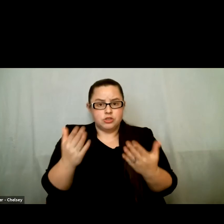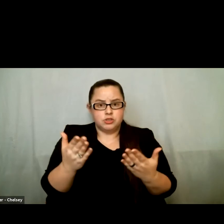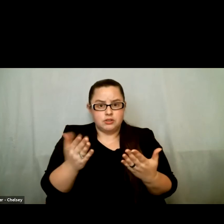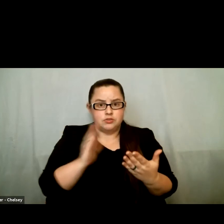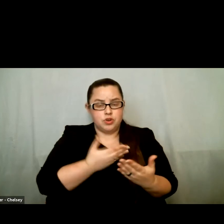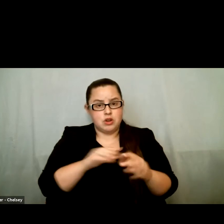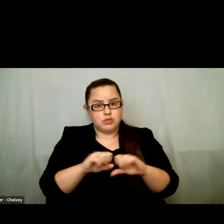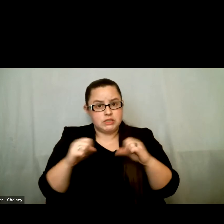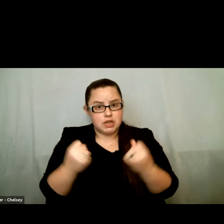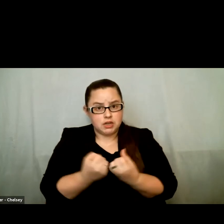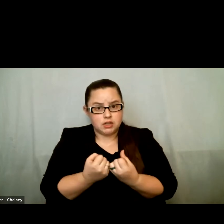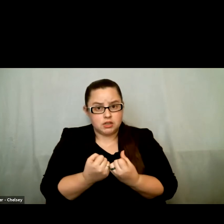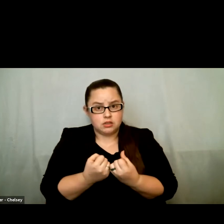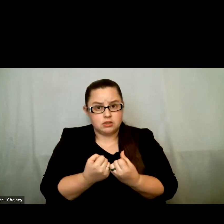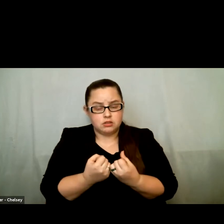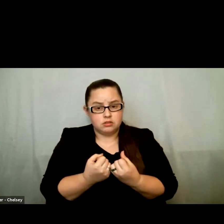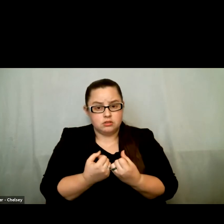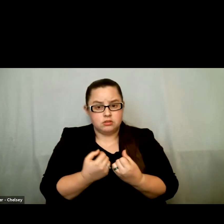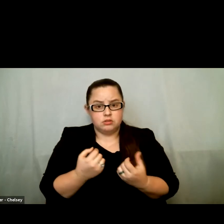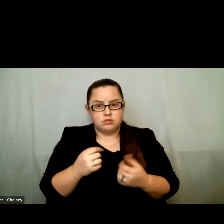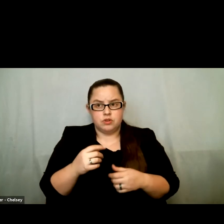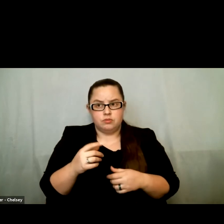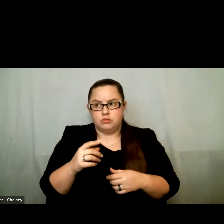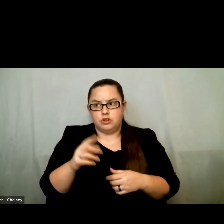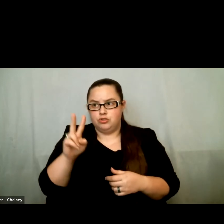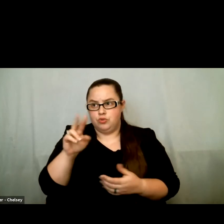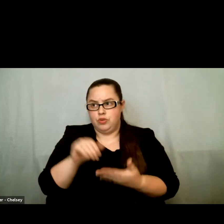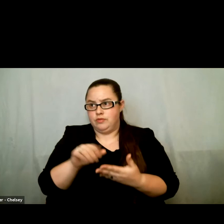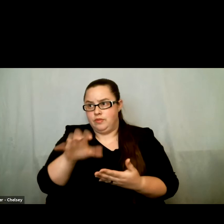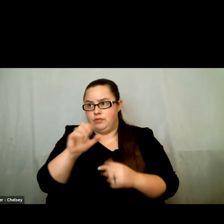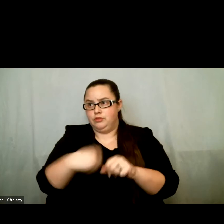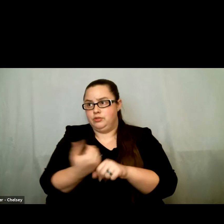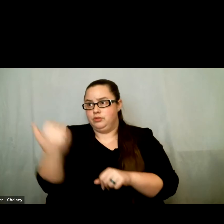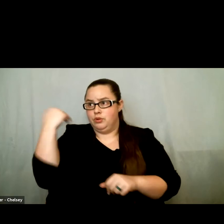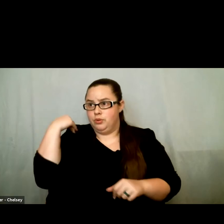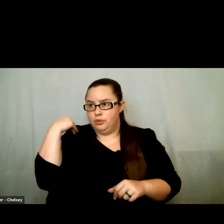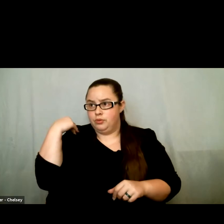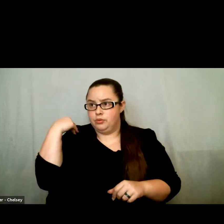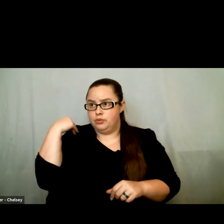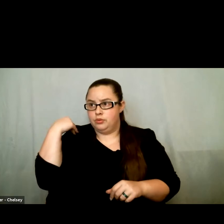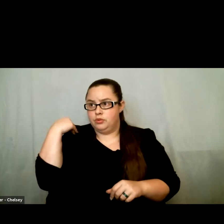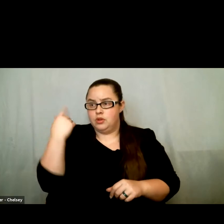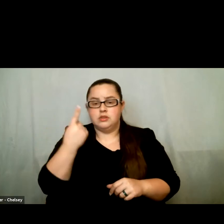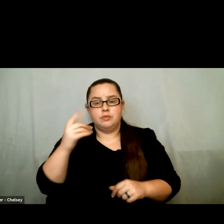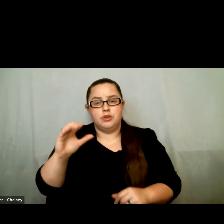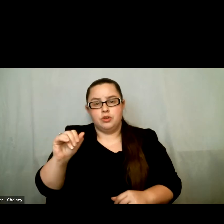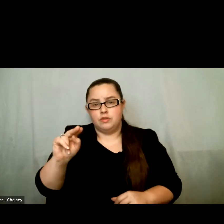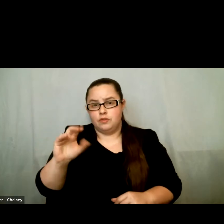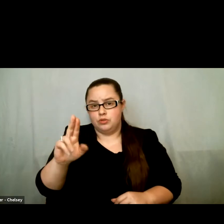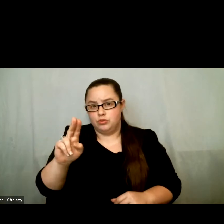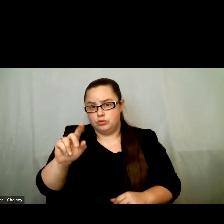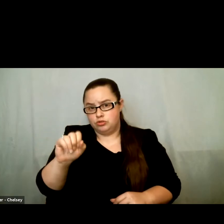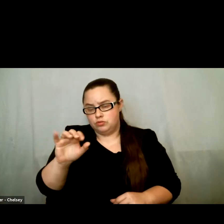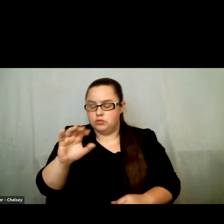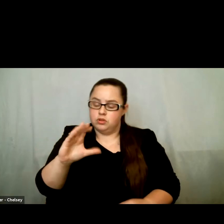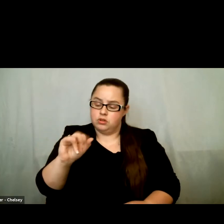society, well, from 2,500 years ago, something that Confucius taught people.